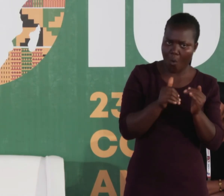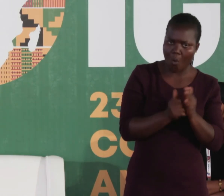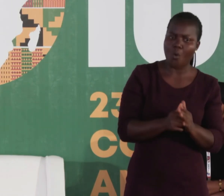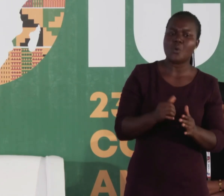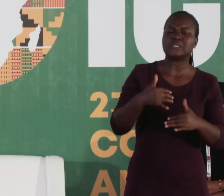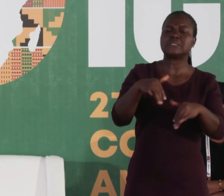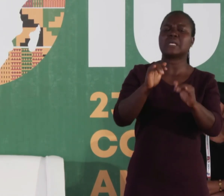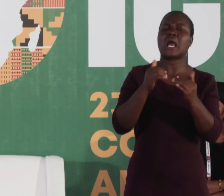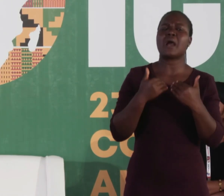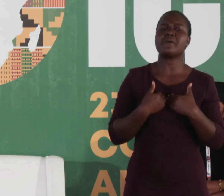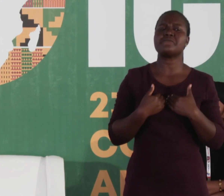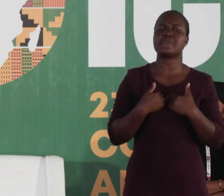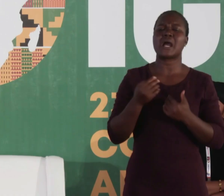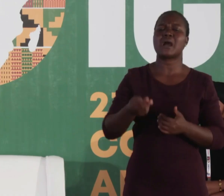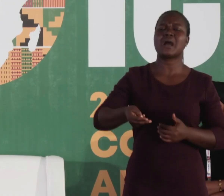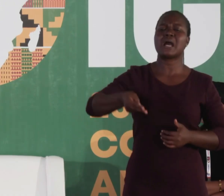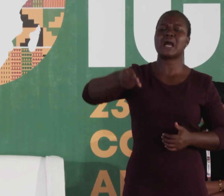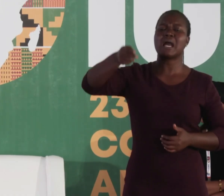indicating high